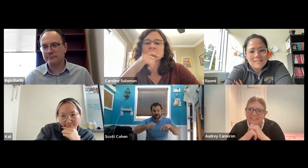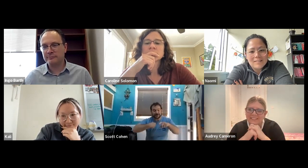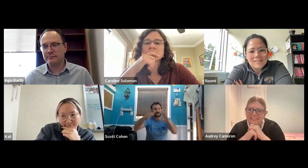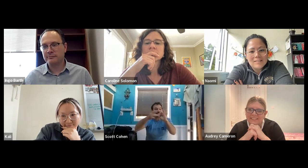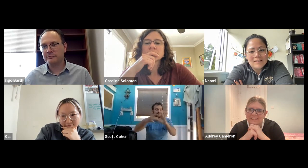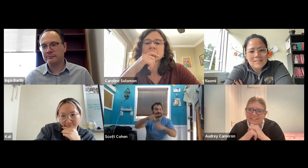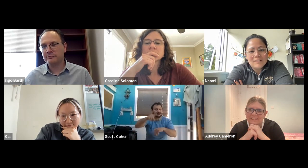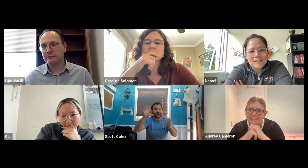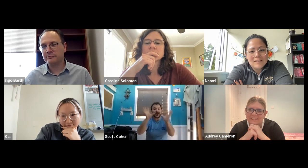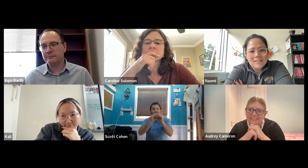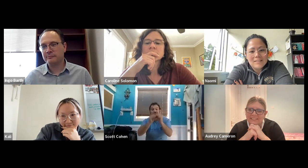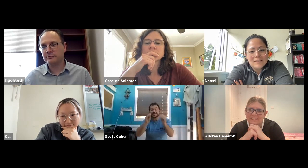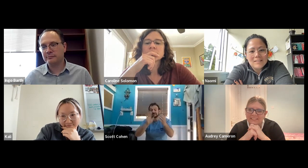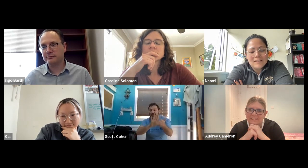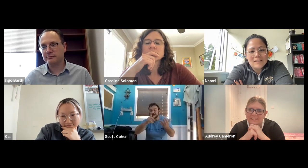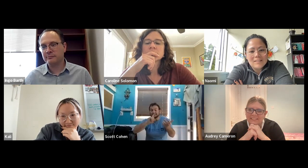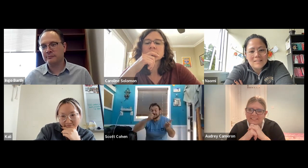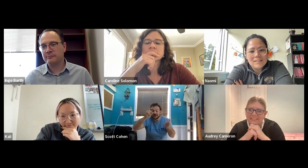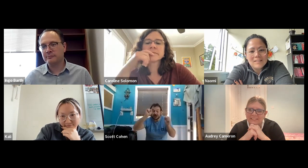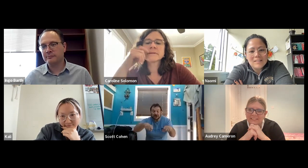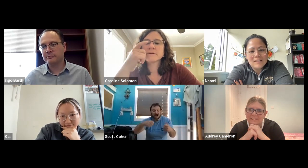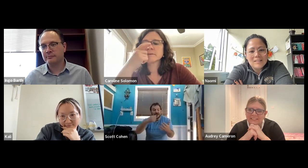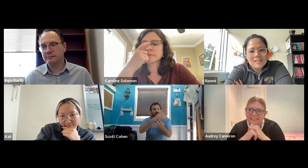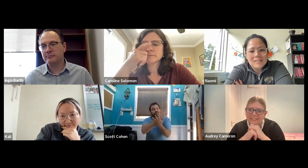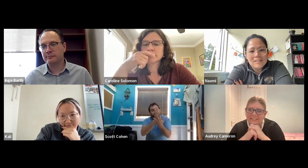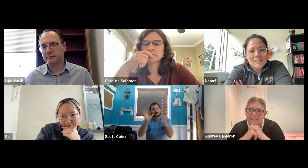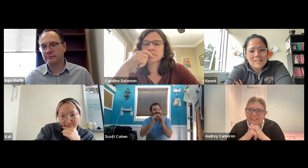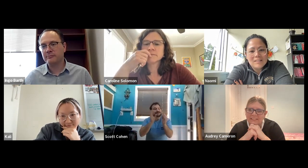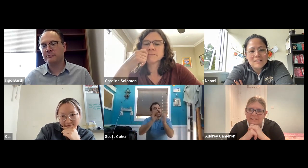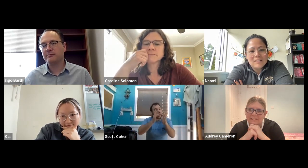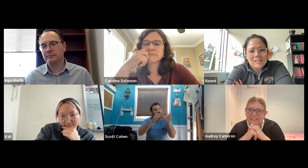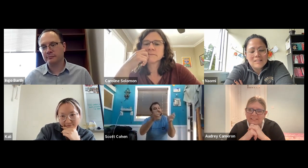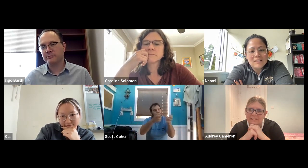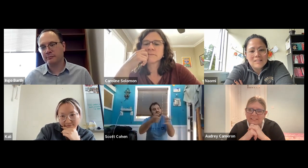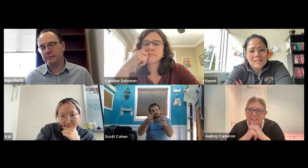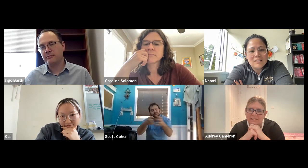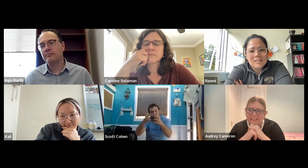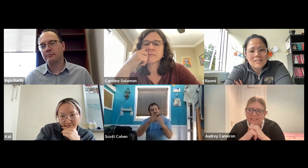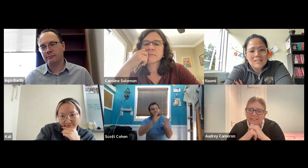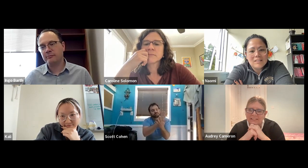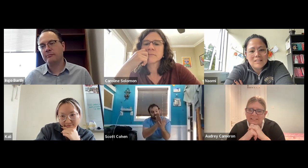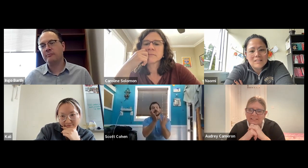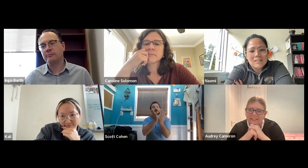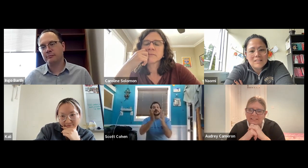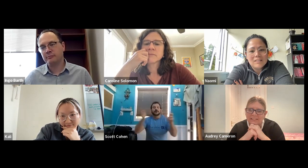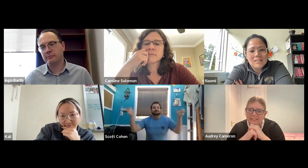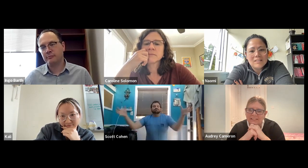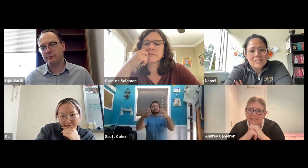So yeah, I think that in terms of the conference, I think that we could do all of that. I really like the idea of doing a series